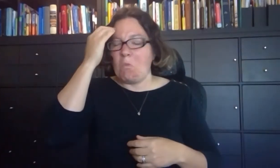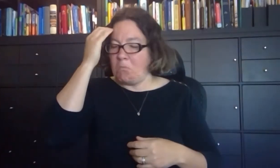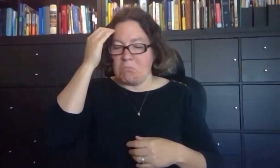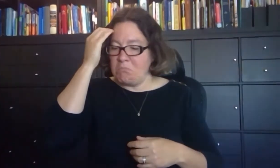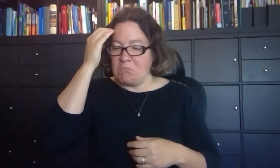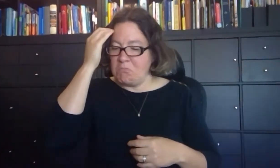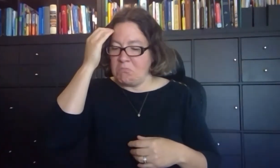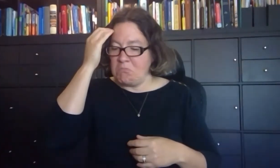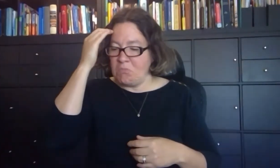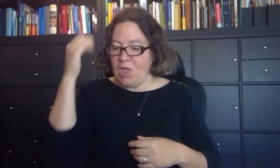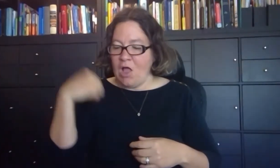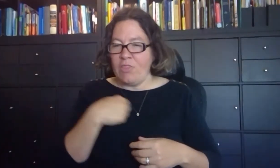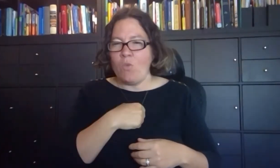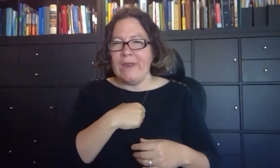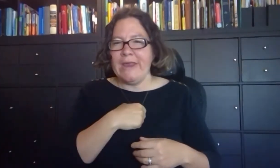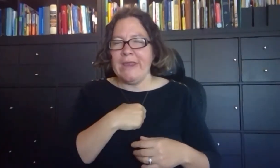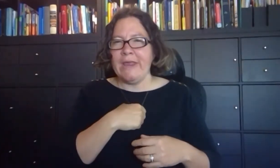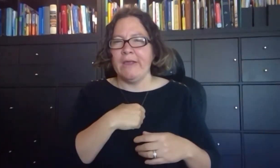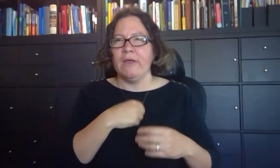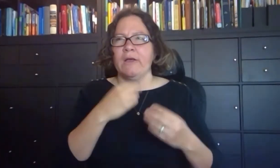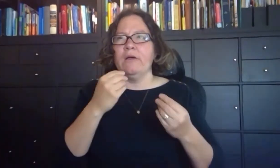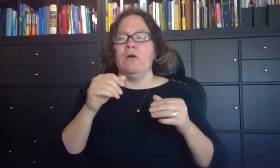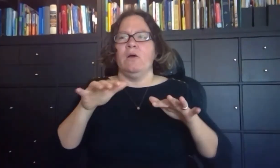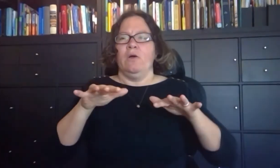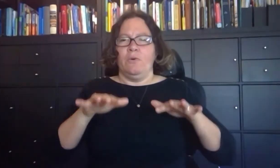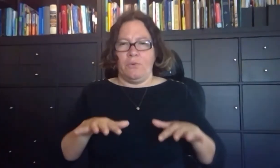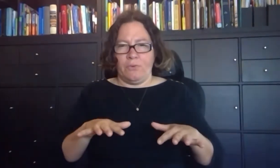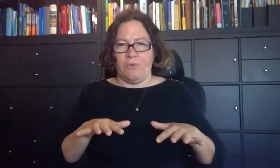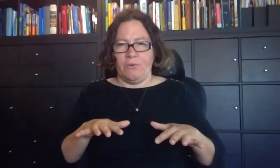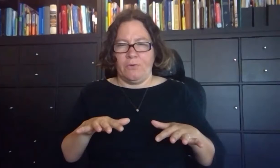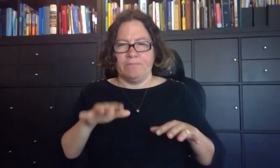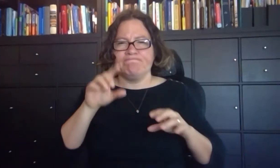Instead of assuming our own knowledge and experience is complete,